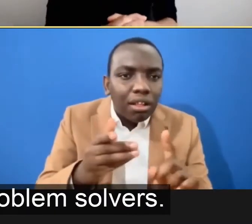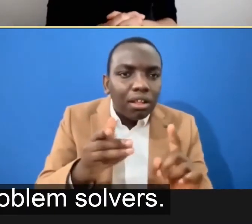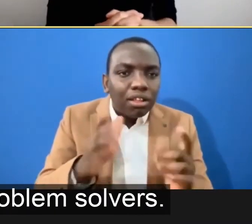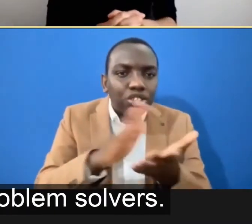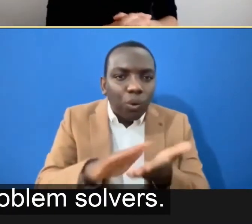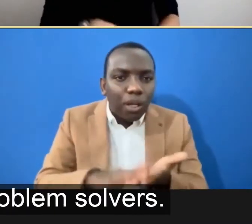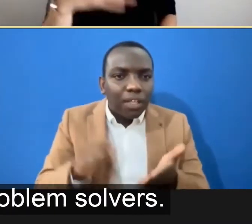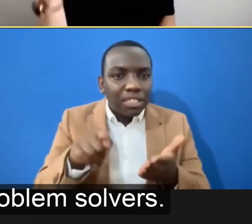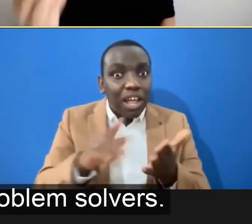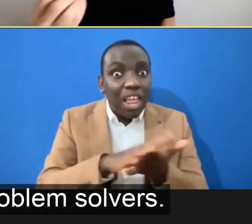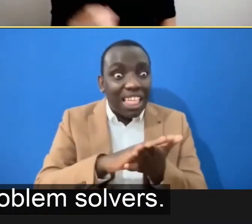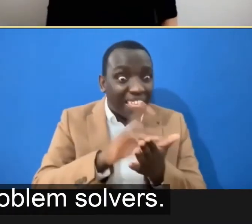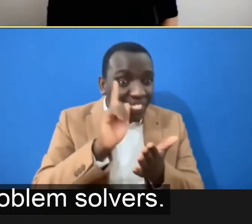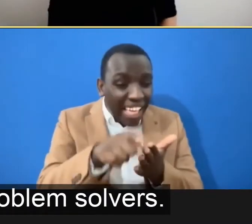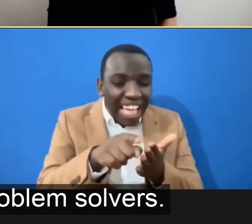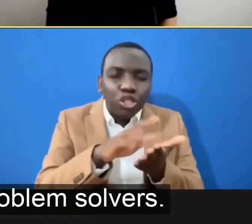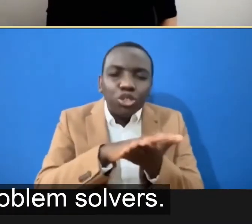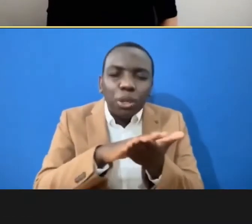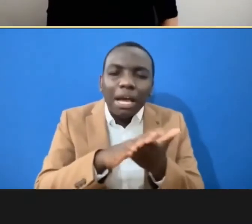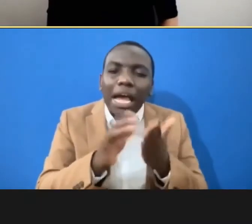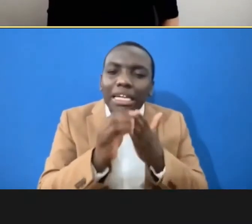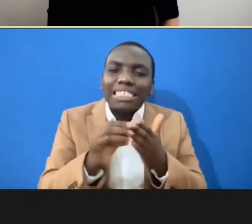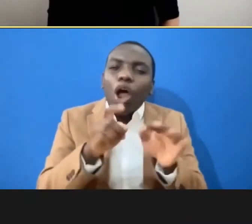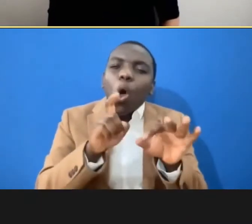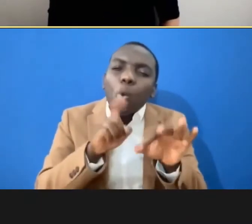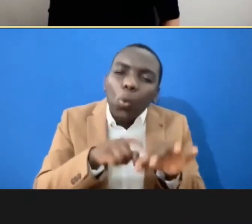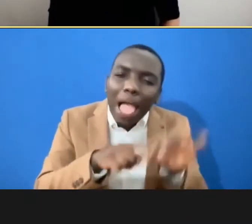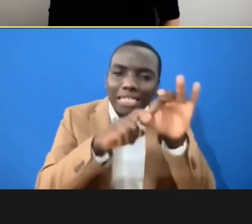created. Maybe they're excellent problem solvers.